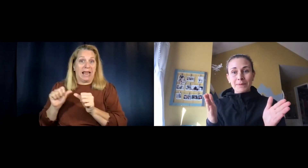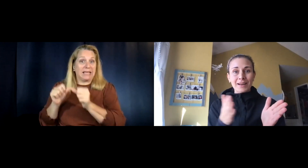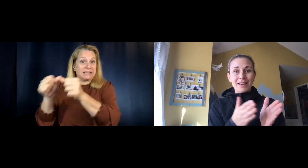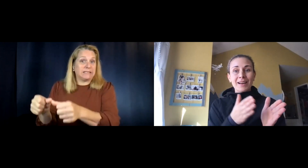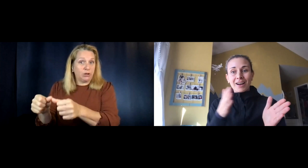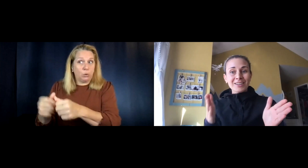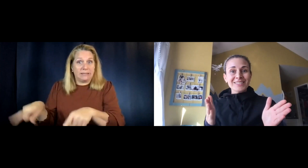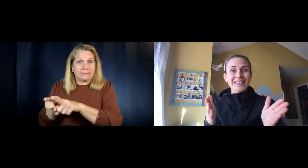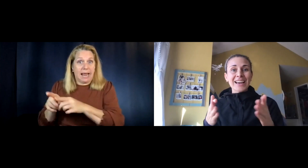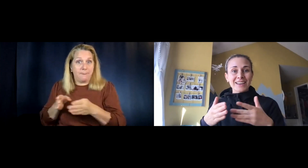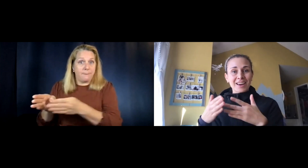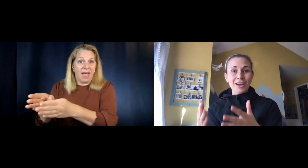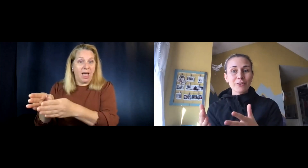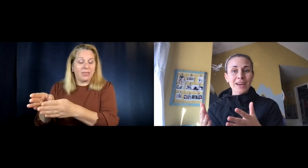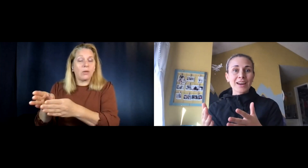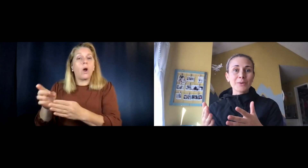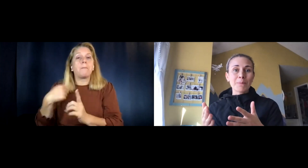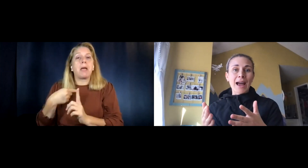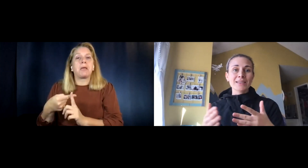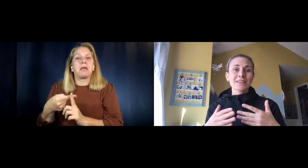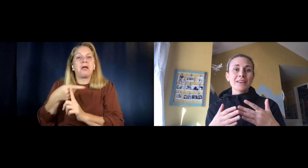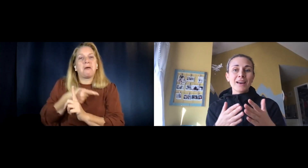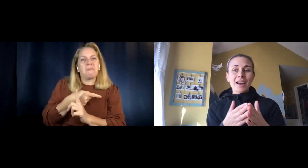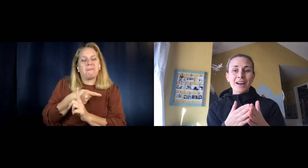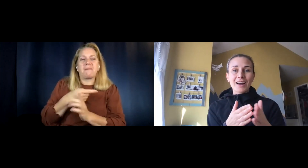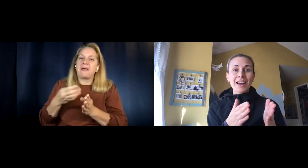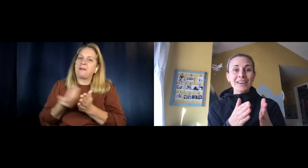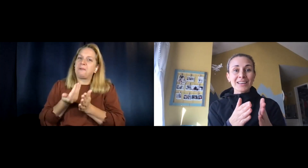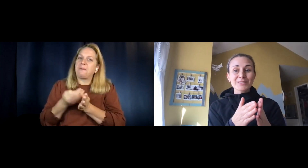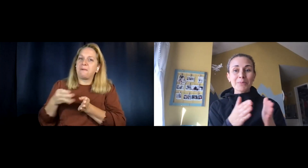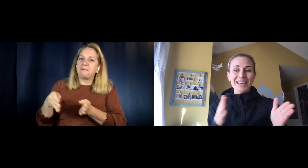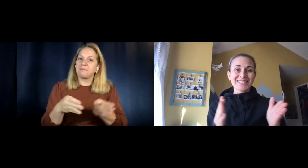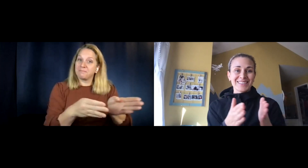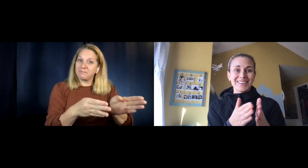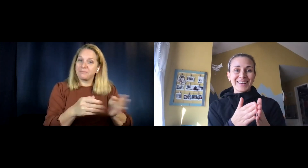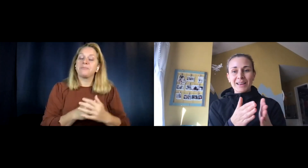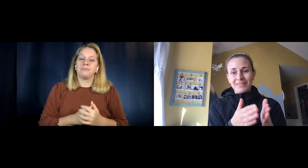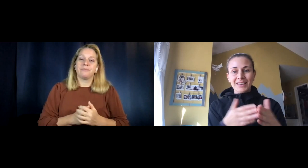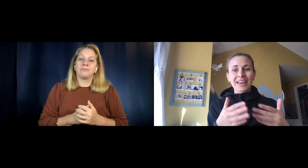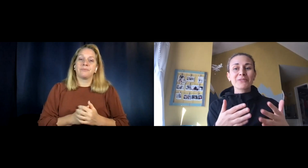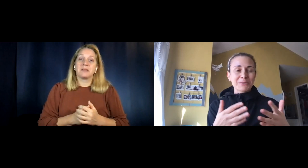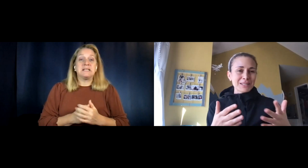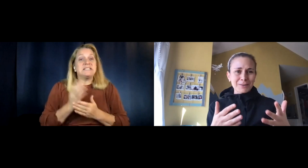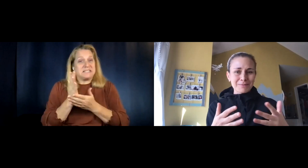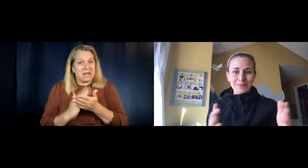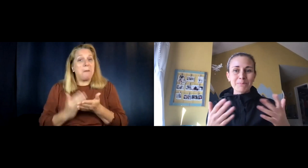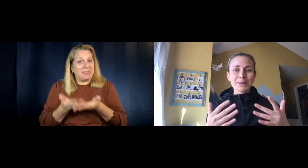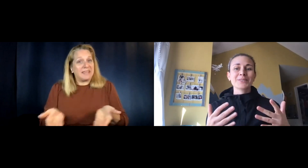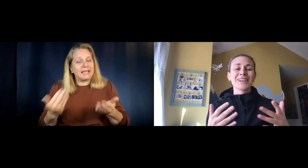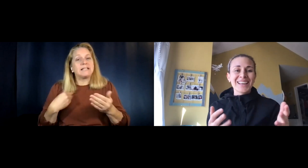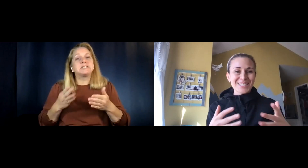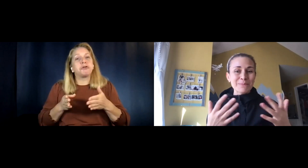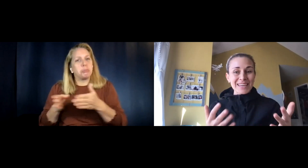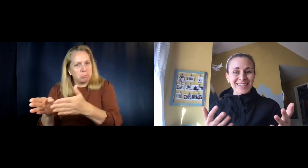step on the side and create a new path. And in some things, and kind of the reason in